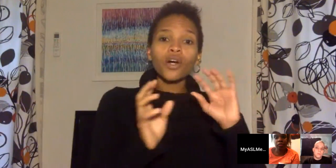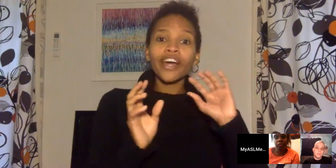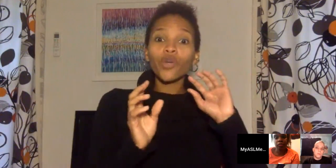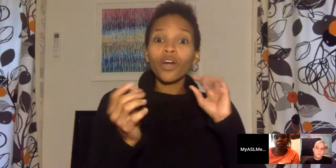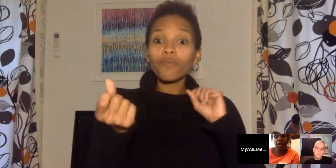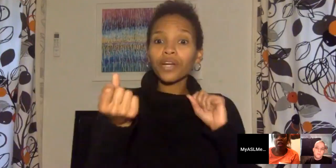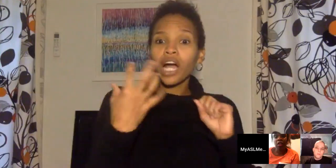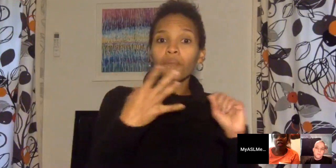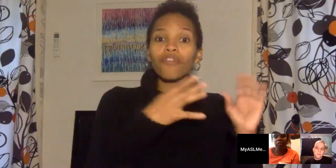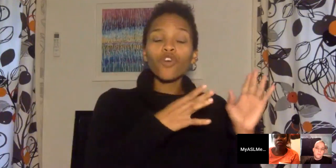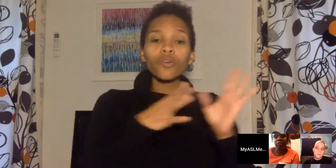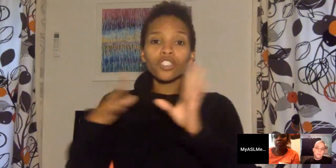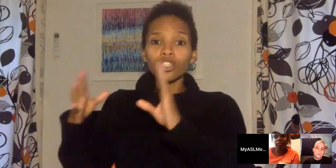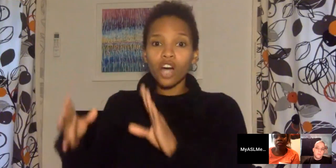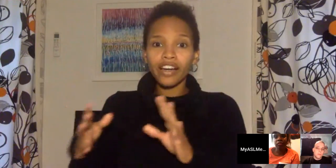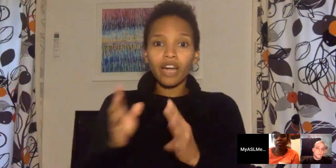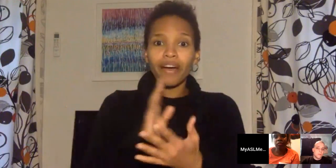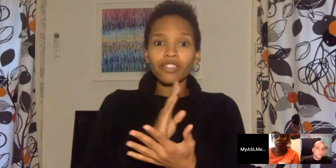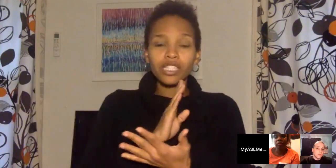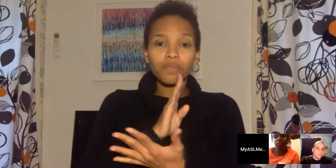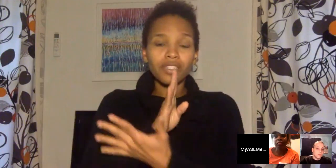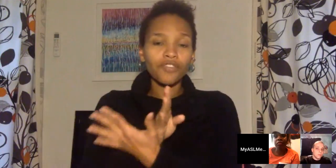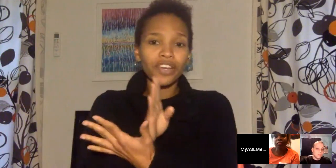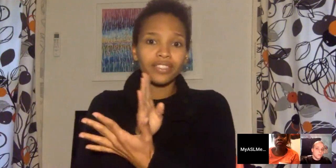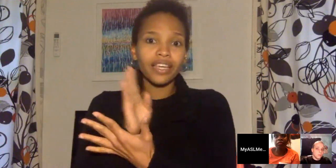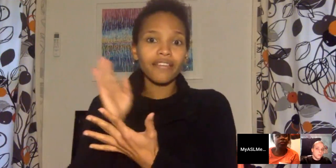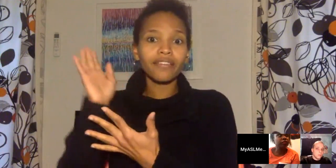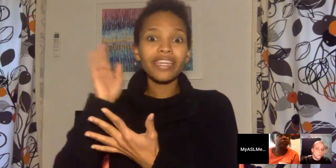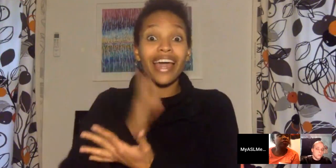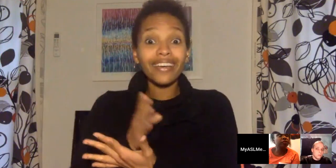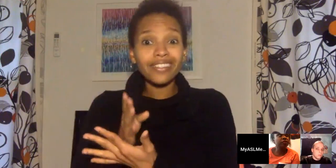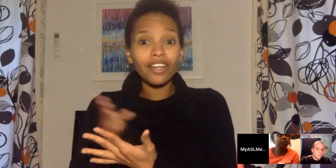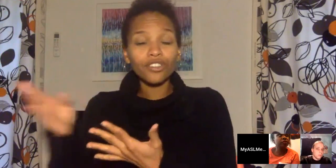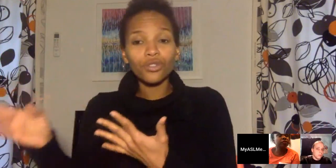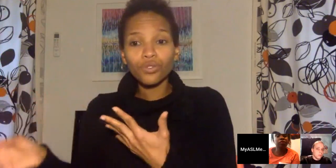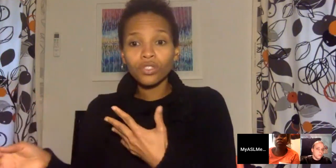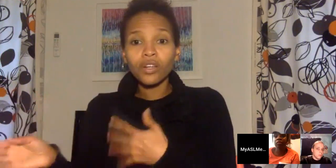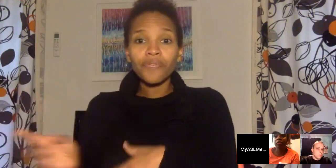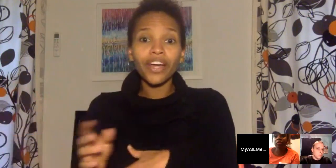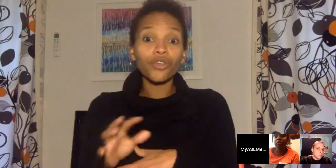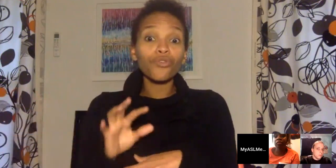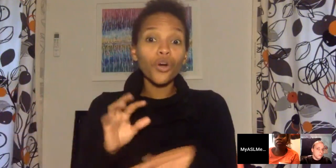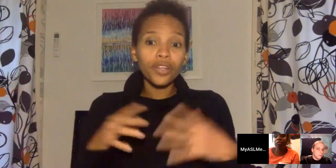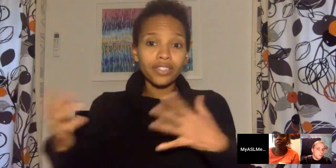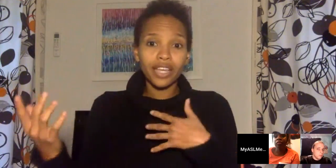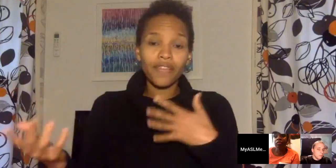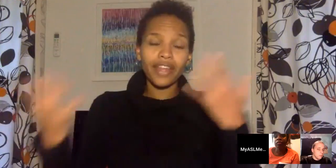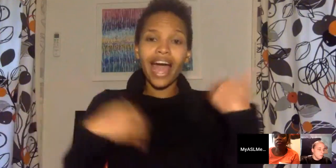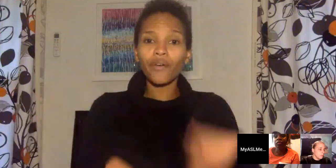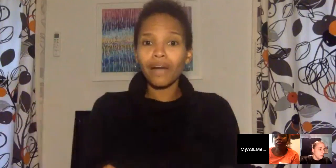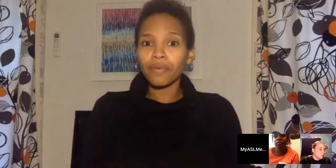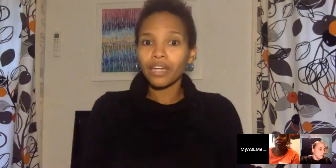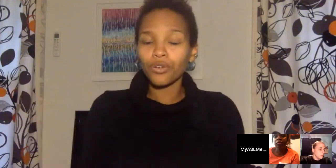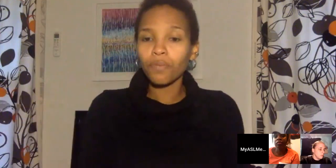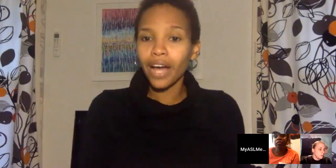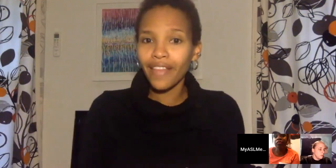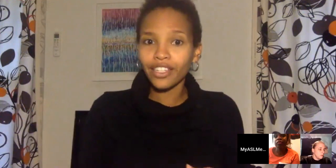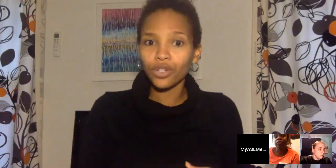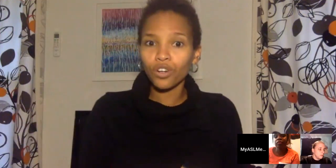that you want to bring up before we start talking about specifics in the ASL use that you noticed, and then how we might be able to apply that to our